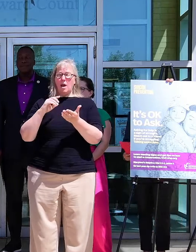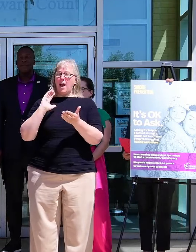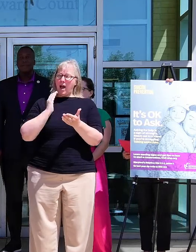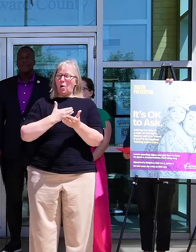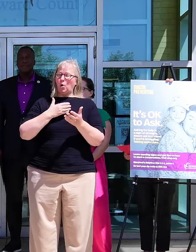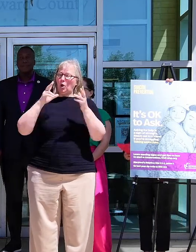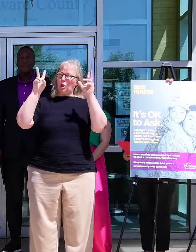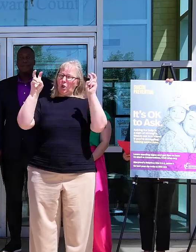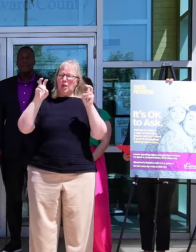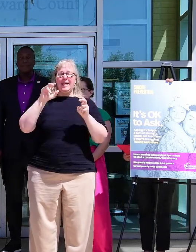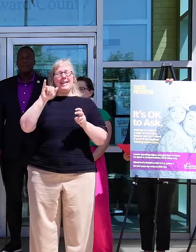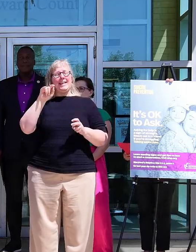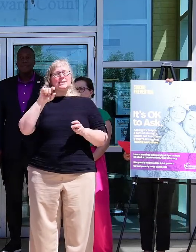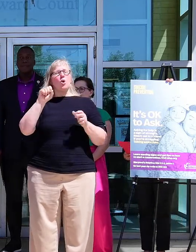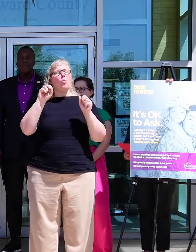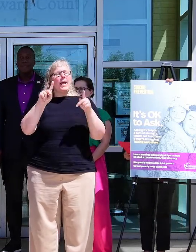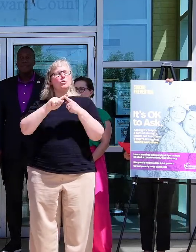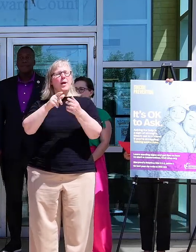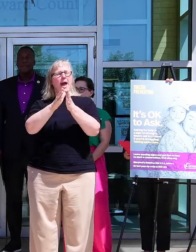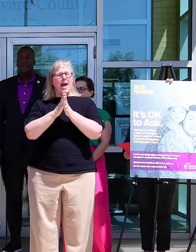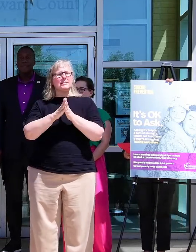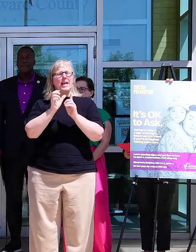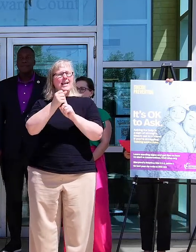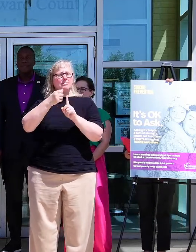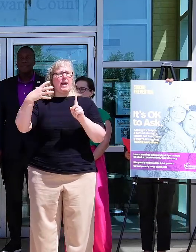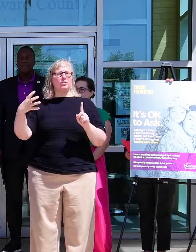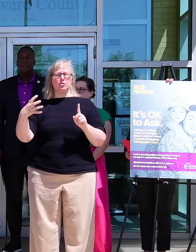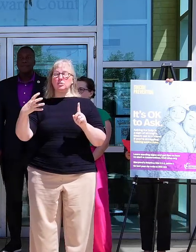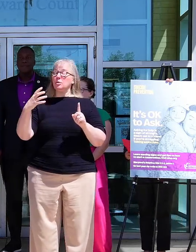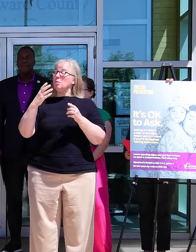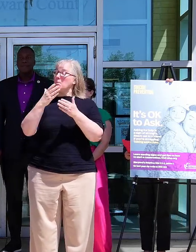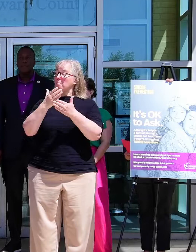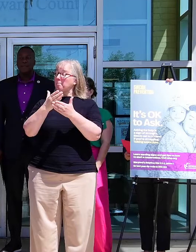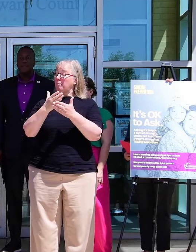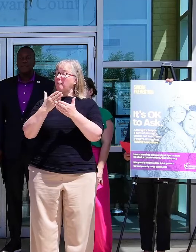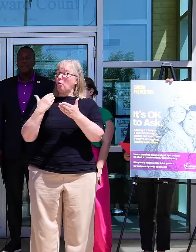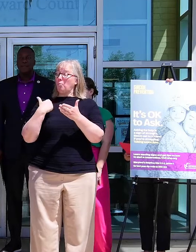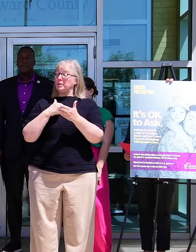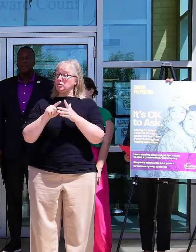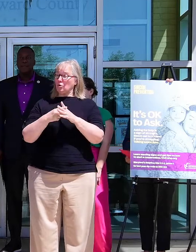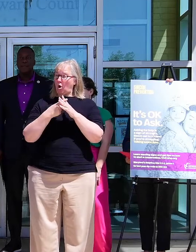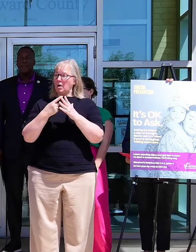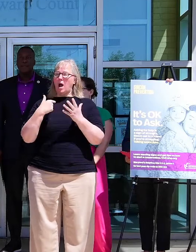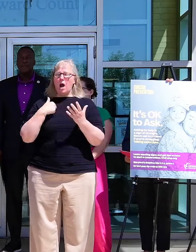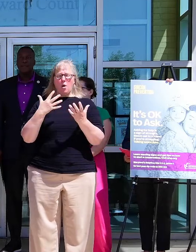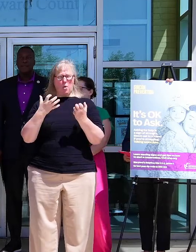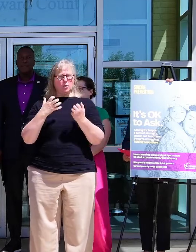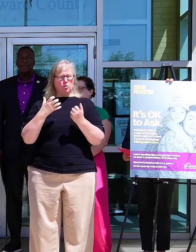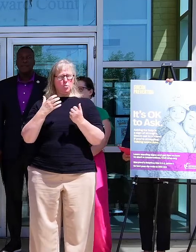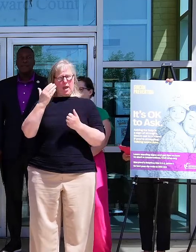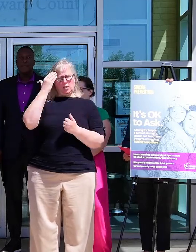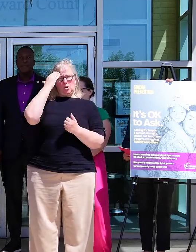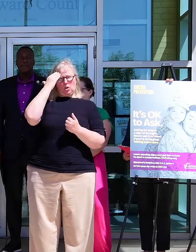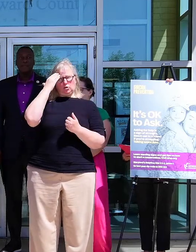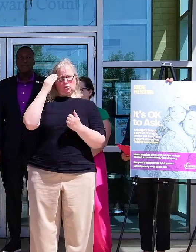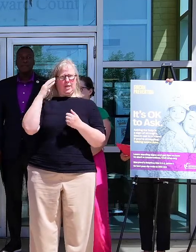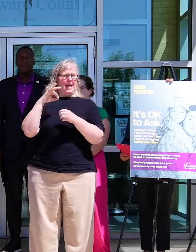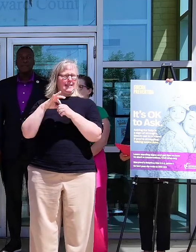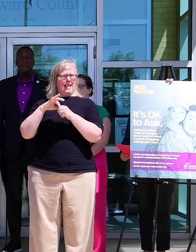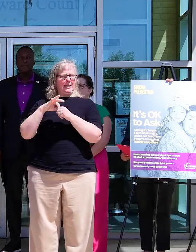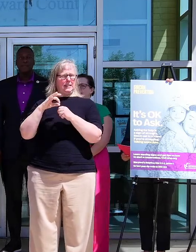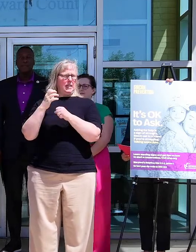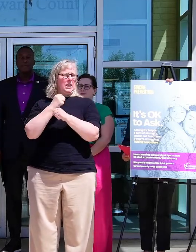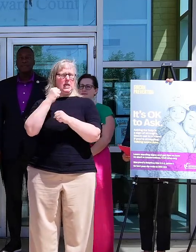to Ask expansion. Before we start, I want to acknowledge elected officials who are